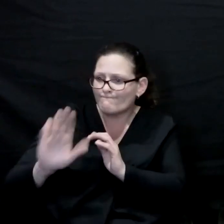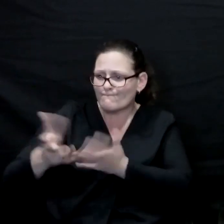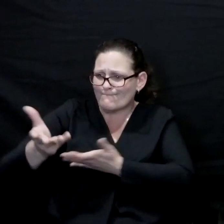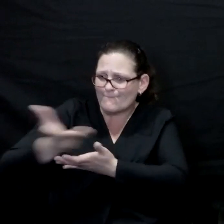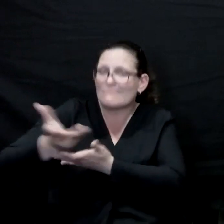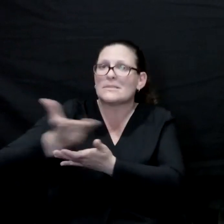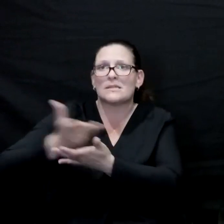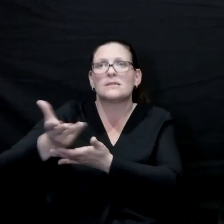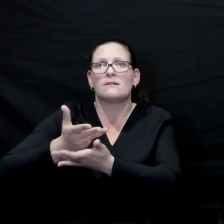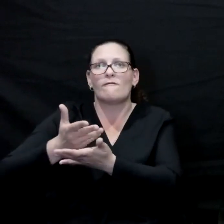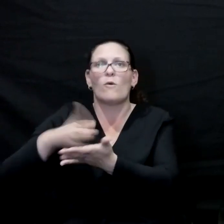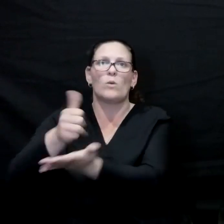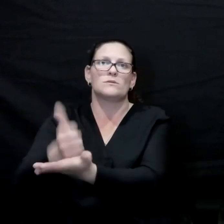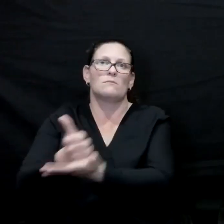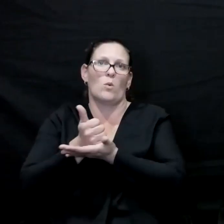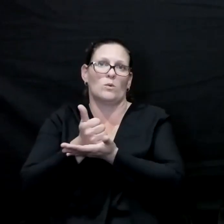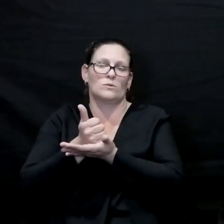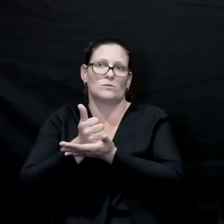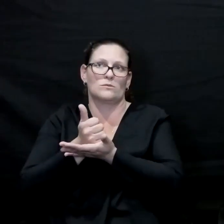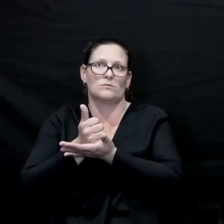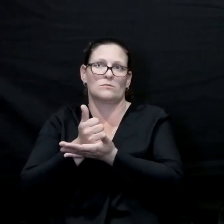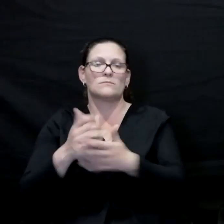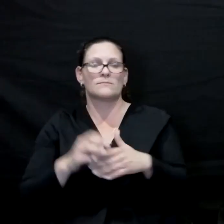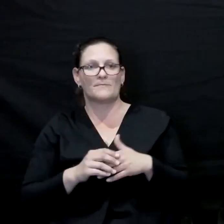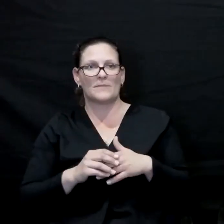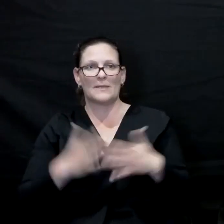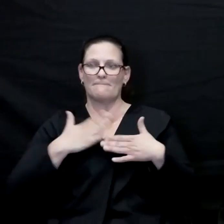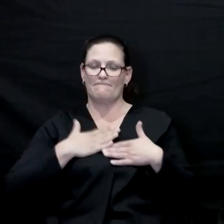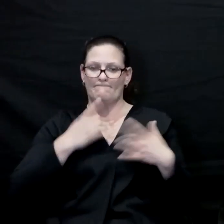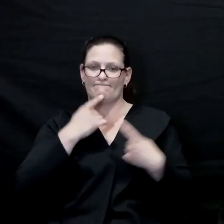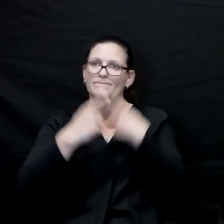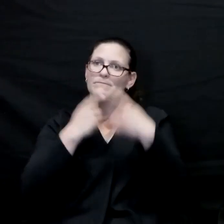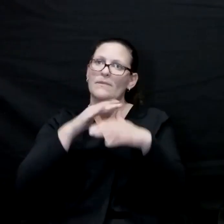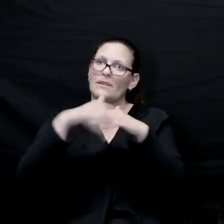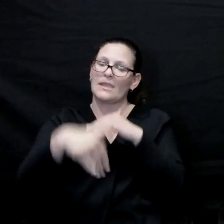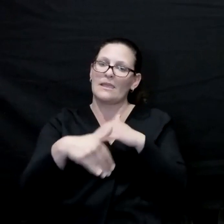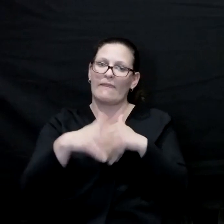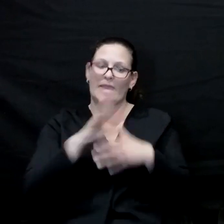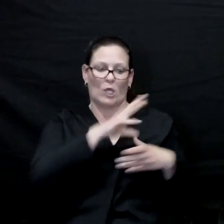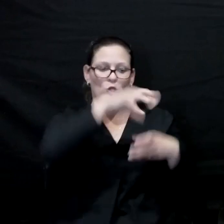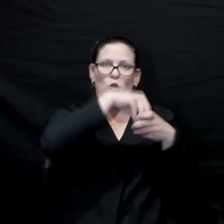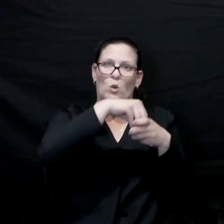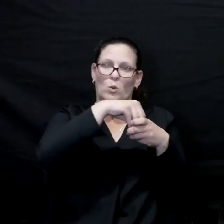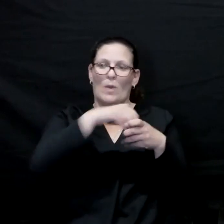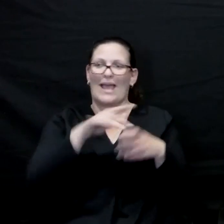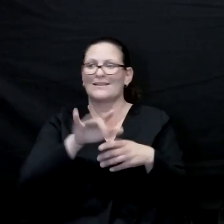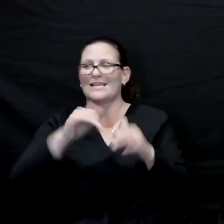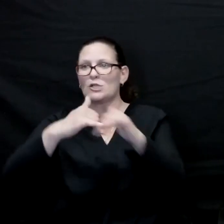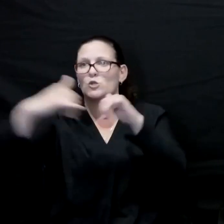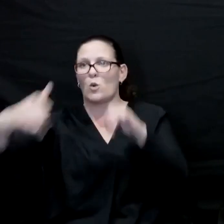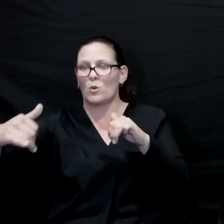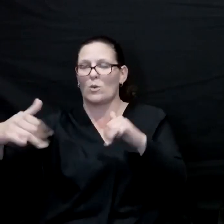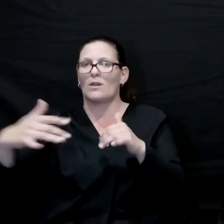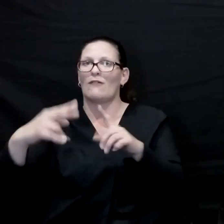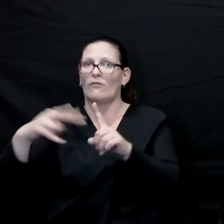So that's my part for the internal and external review. The next stage is I will